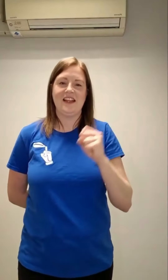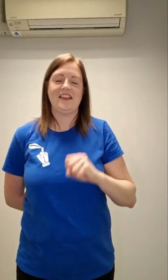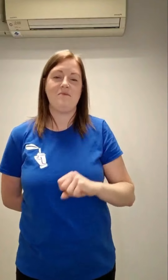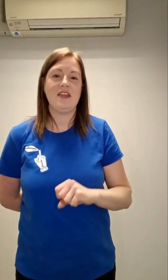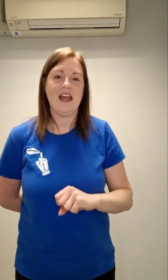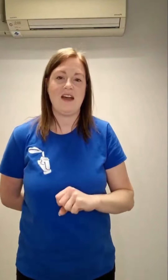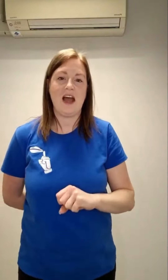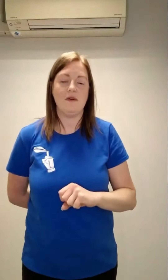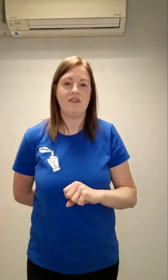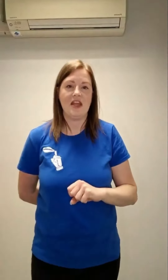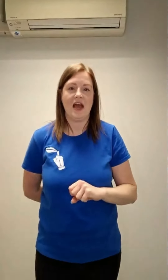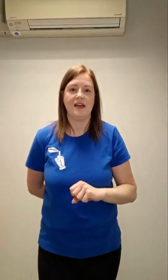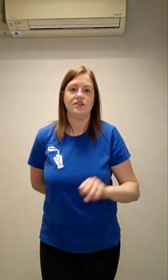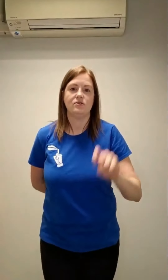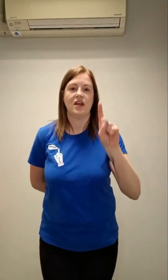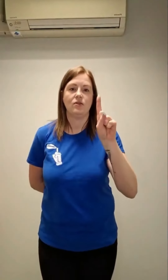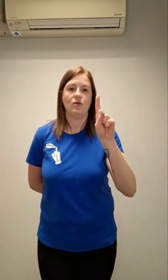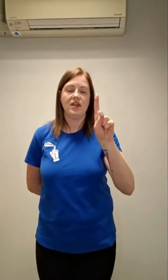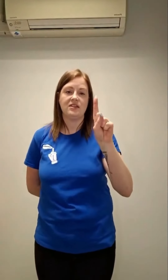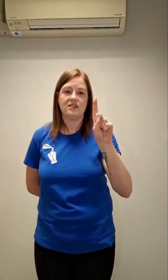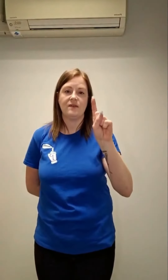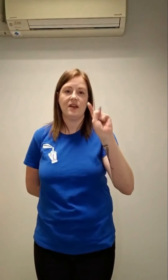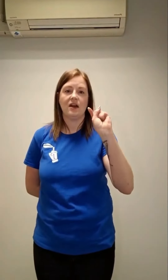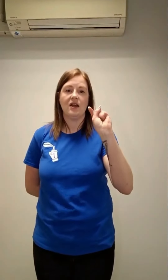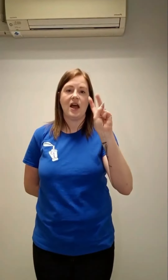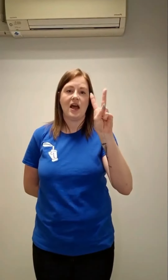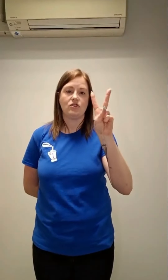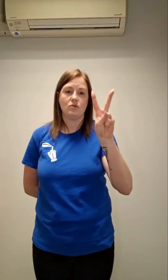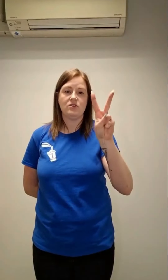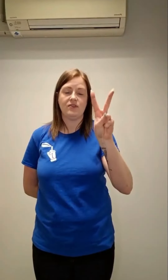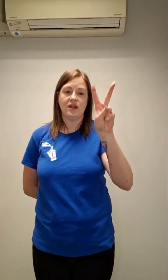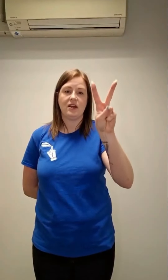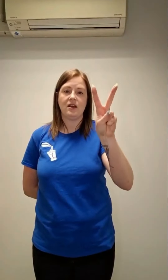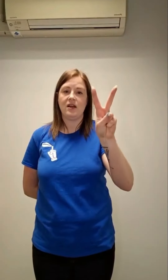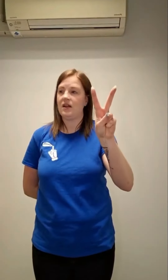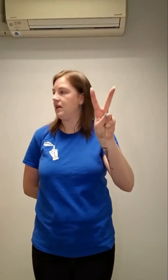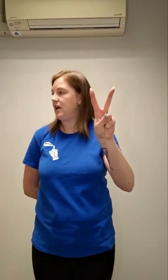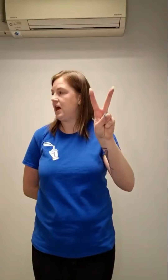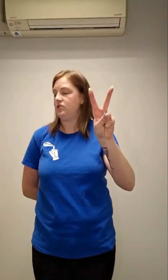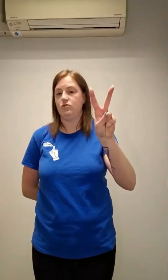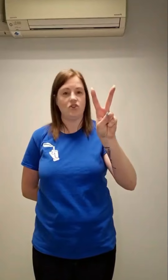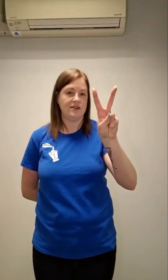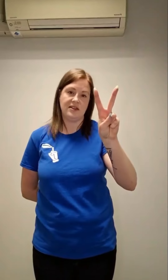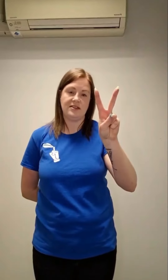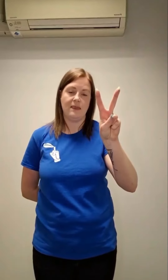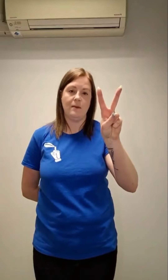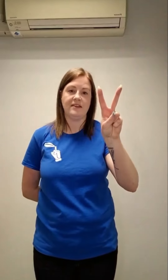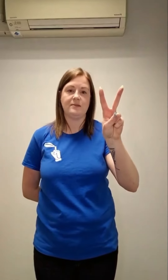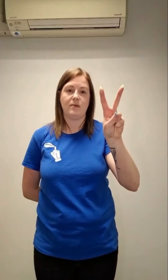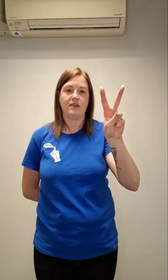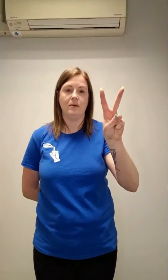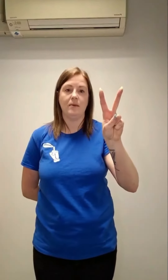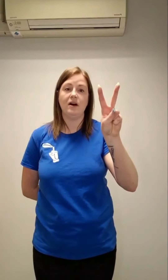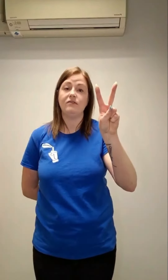Then we have our V hand. You take your index finger and your middle finger and you just extend them and spread them apart for a